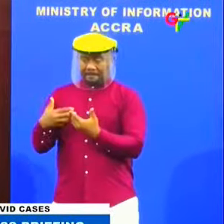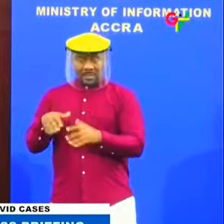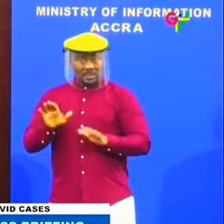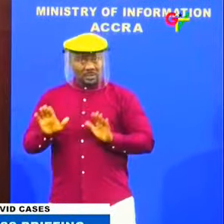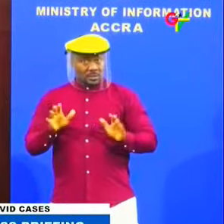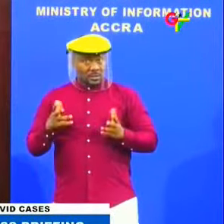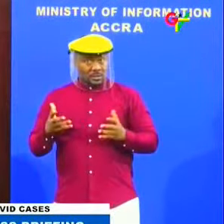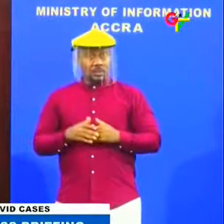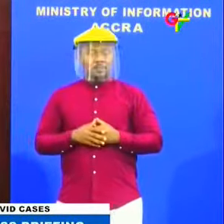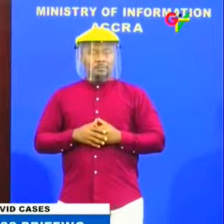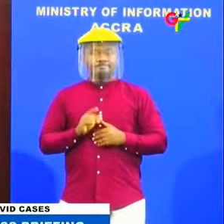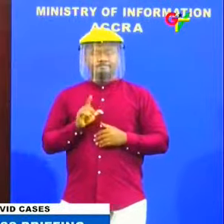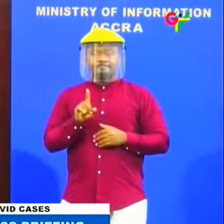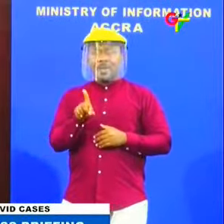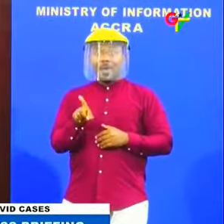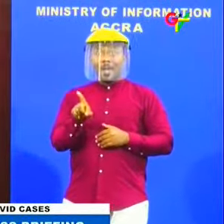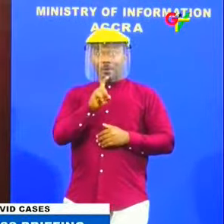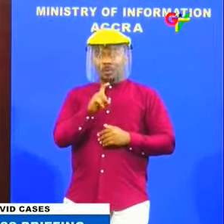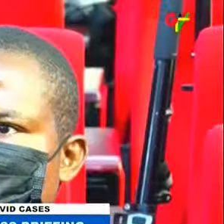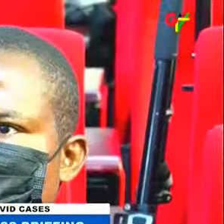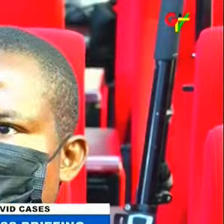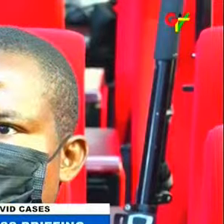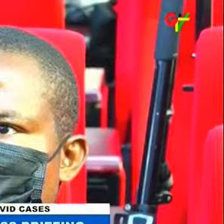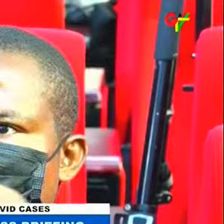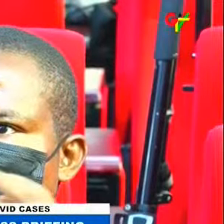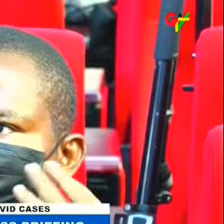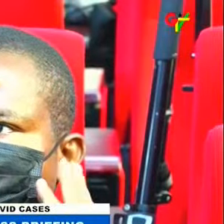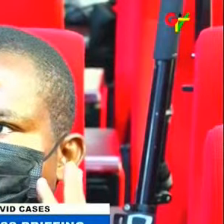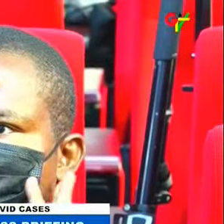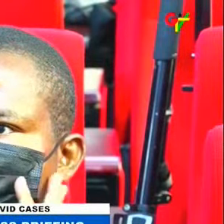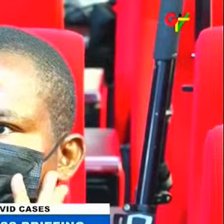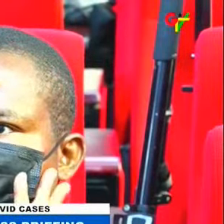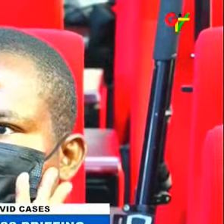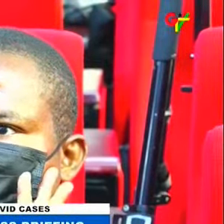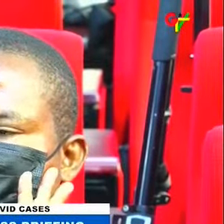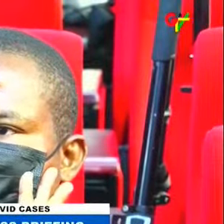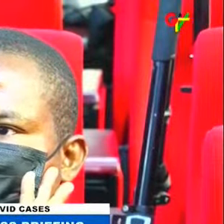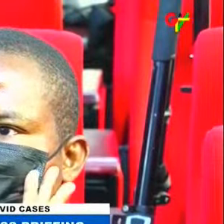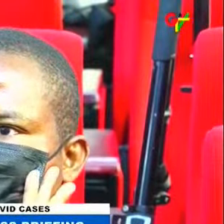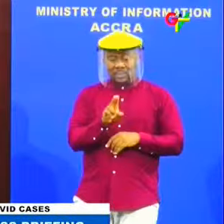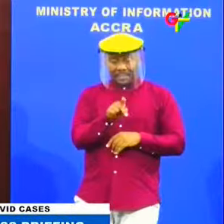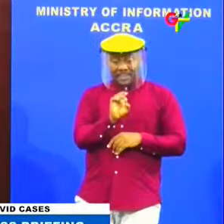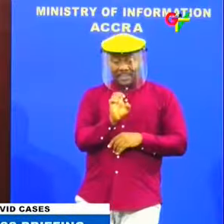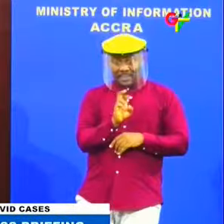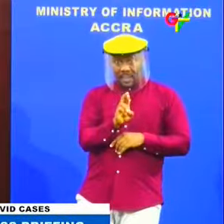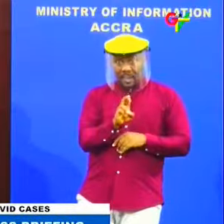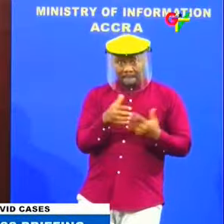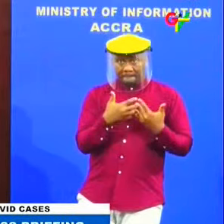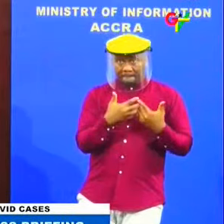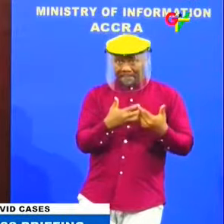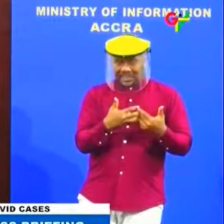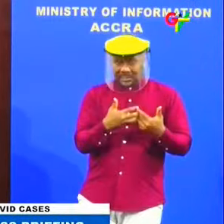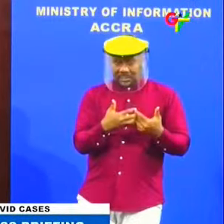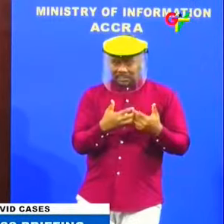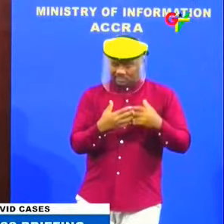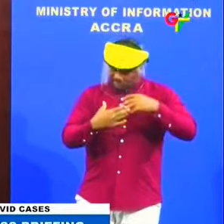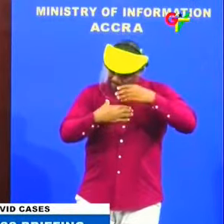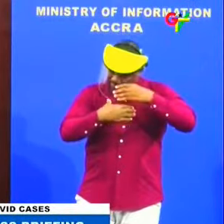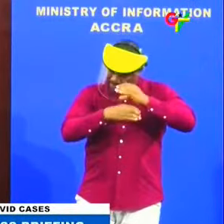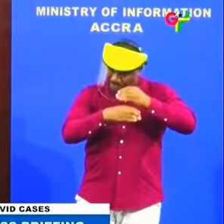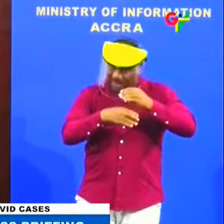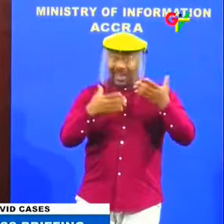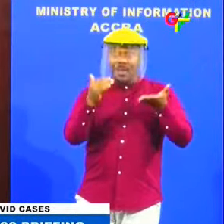that we took 100 samples that were positive, that had been determined as positive using the PCR, took 100 samples that had been determined